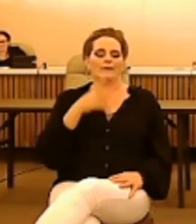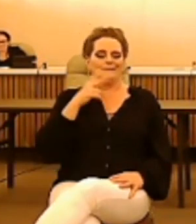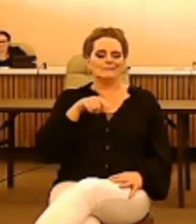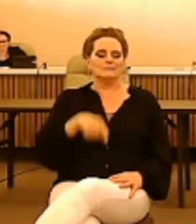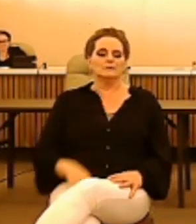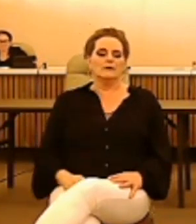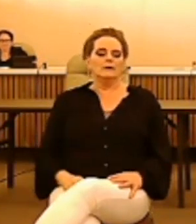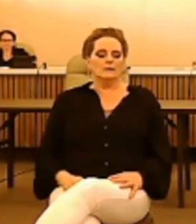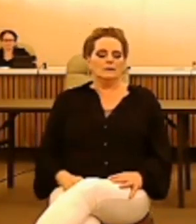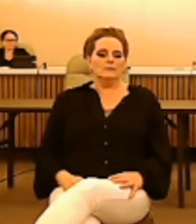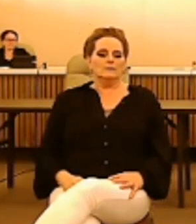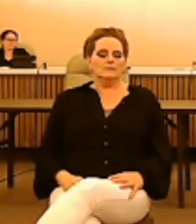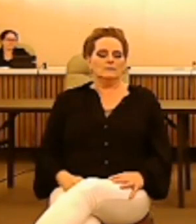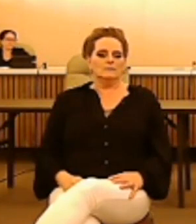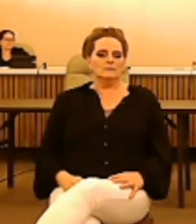Okay, so I'll move.